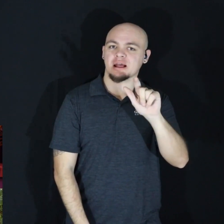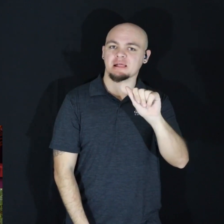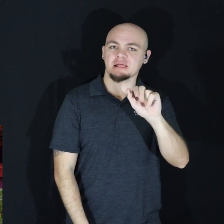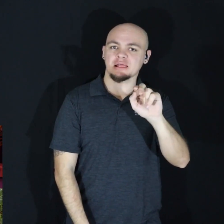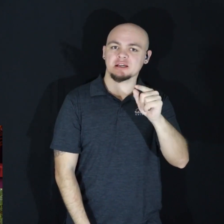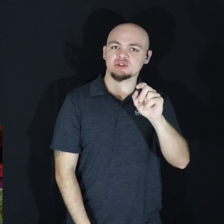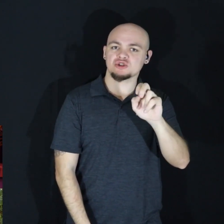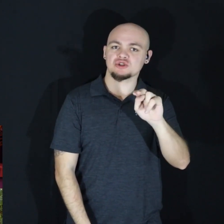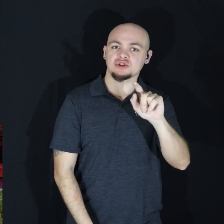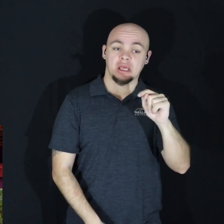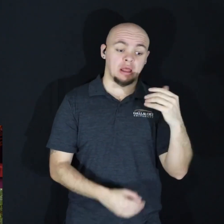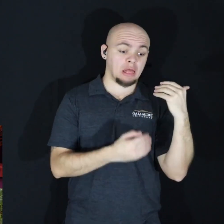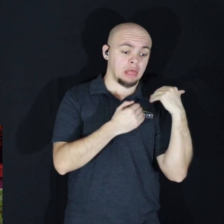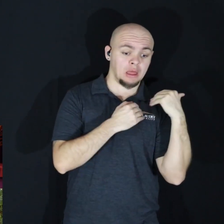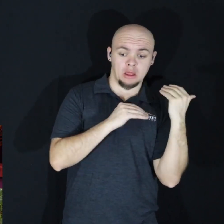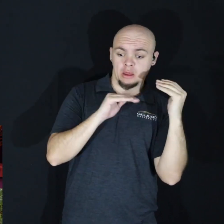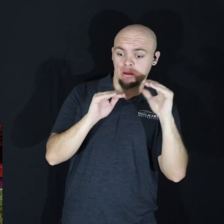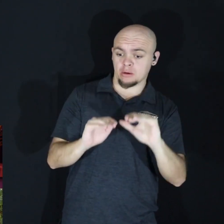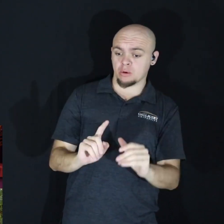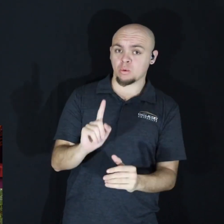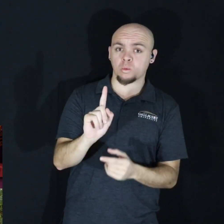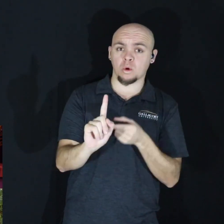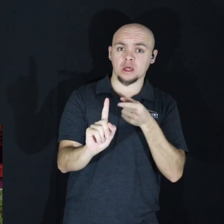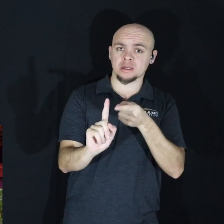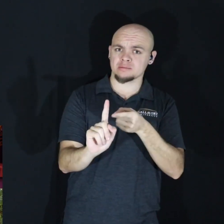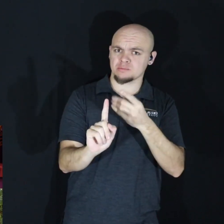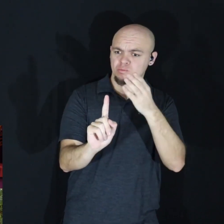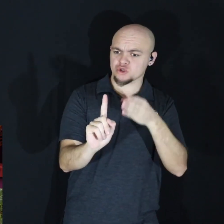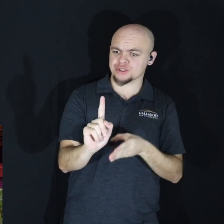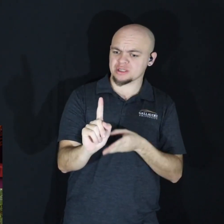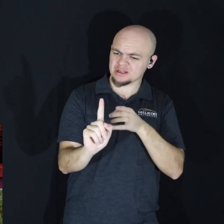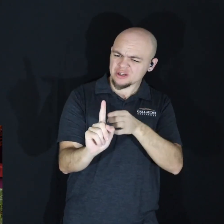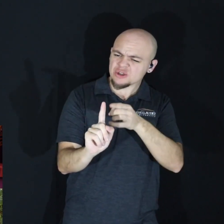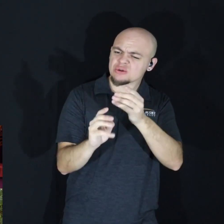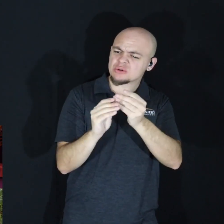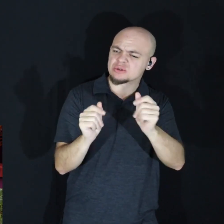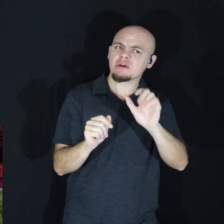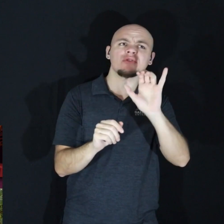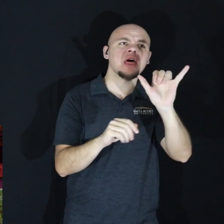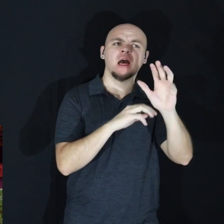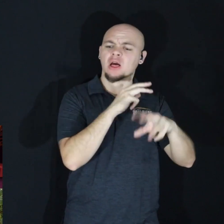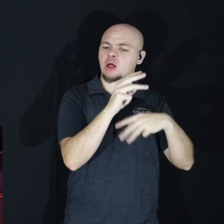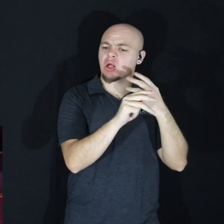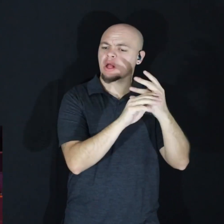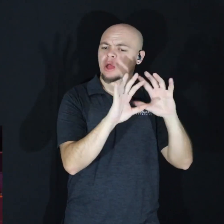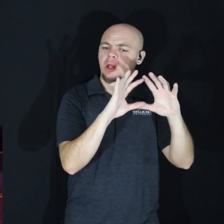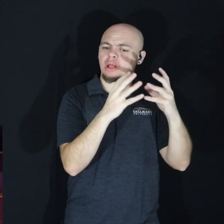one person, and then tell them to solve these global systemic issues in